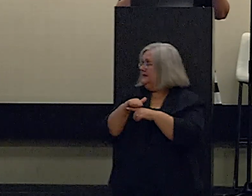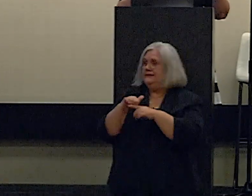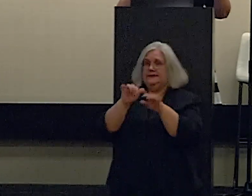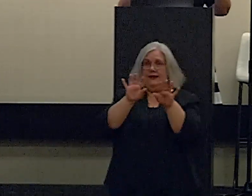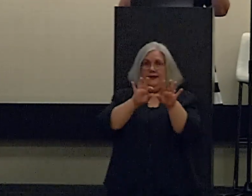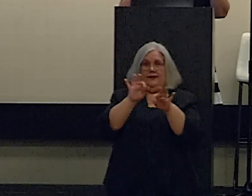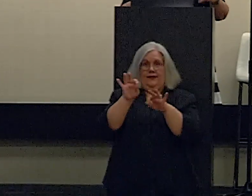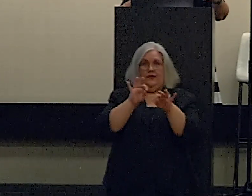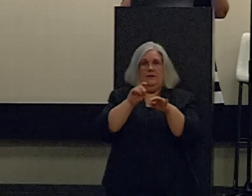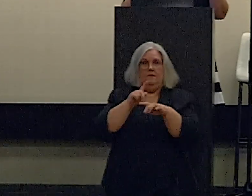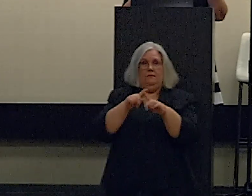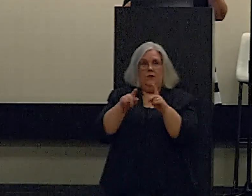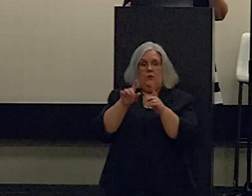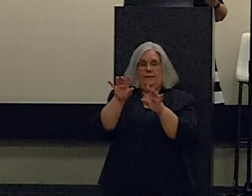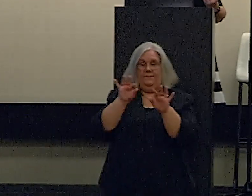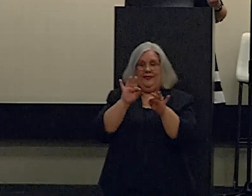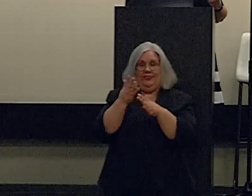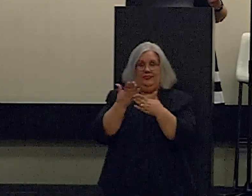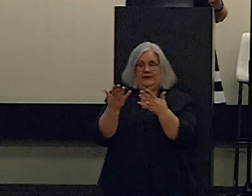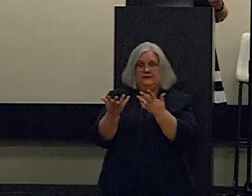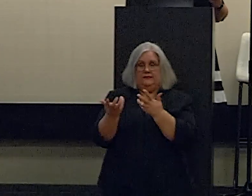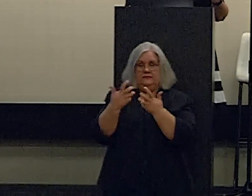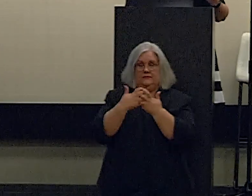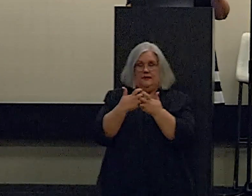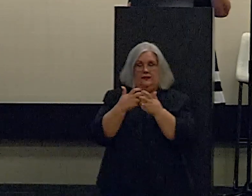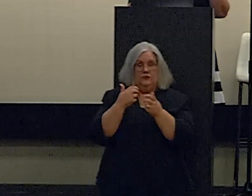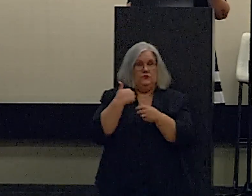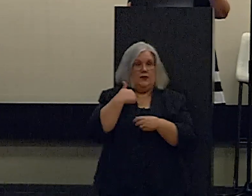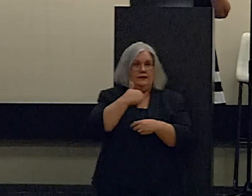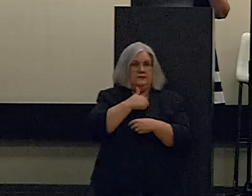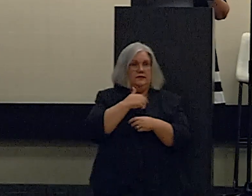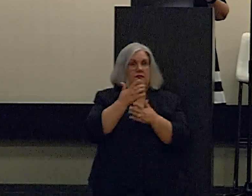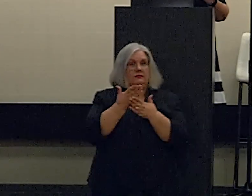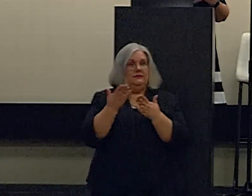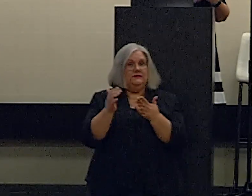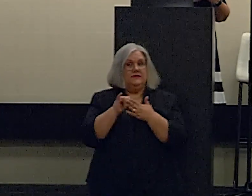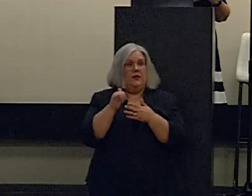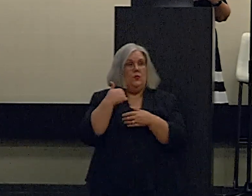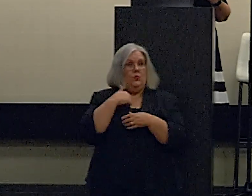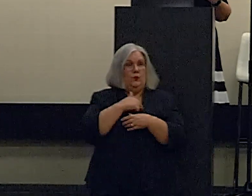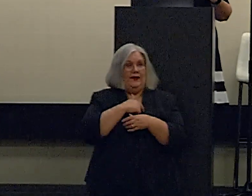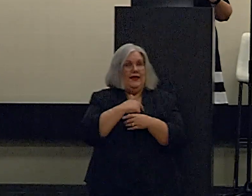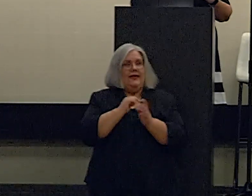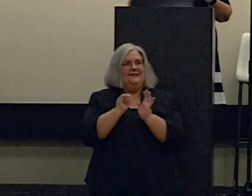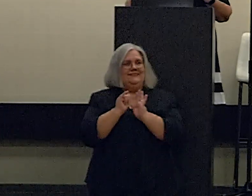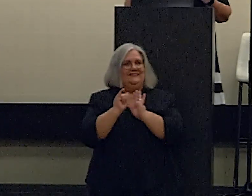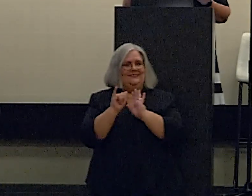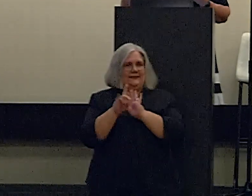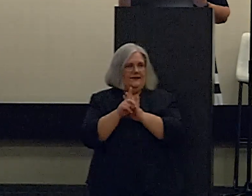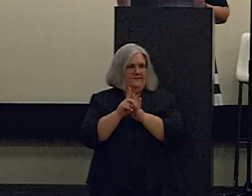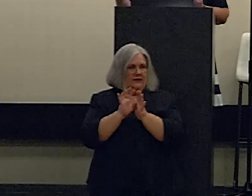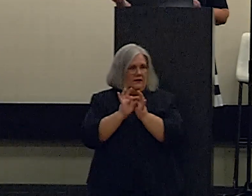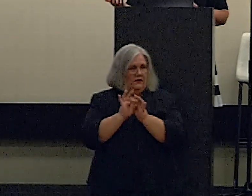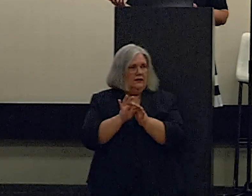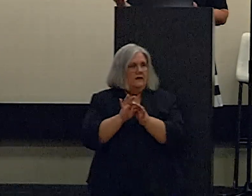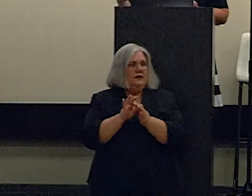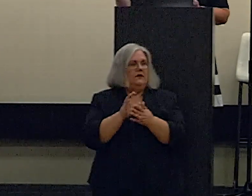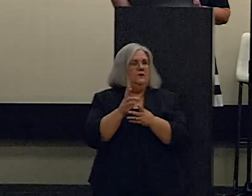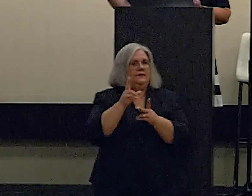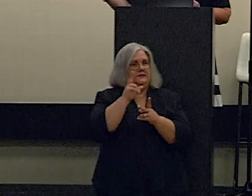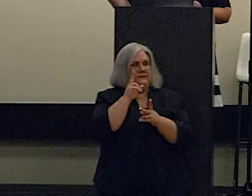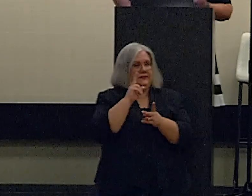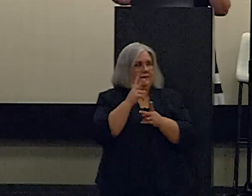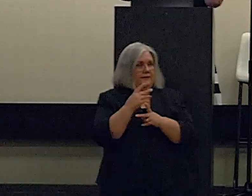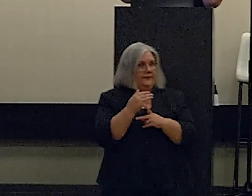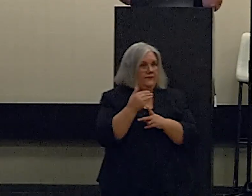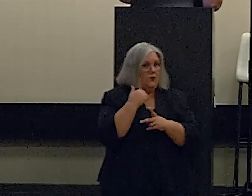pick things that are salient to us, things that we identify with, things that we have seen before, things